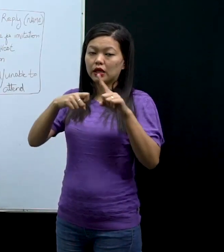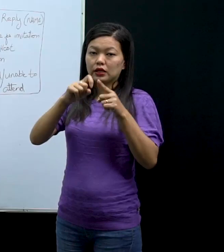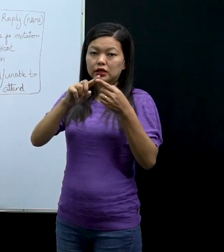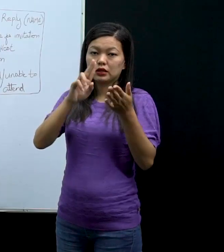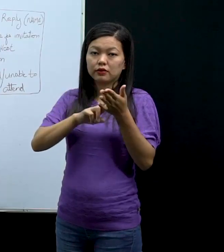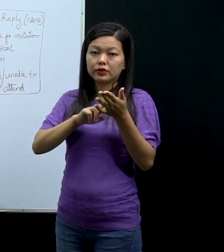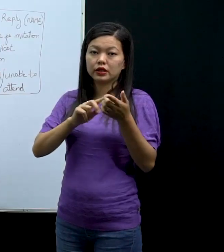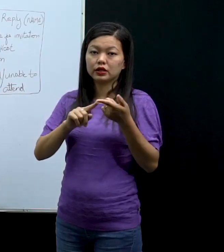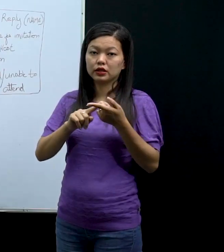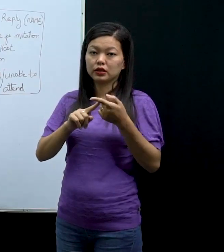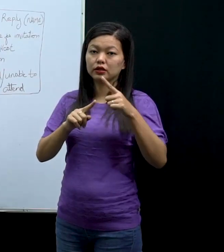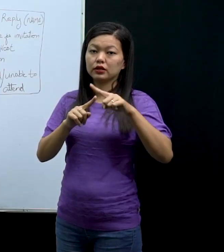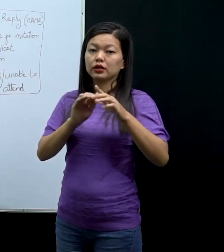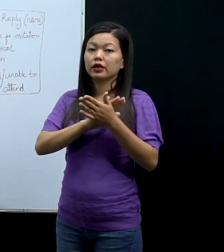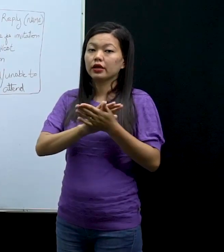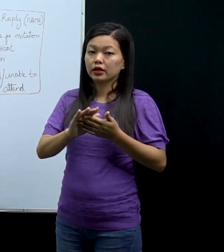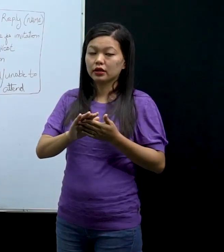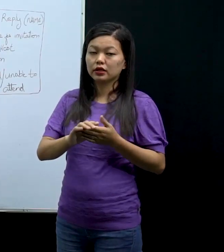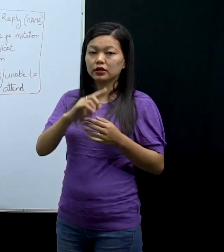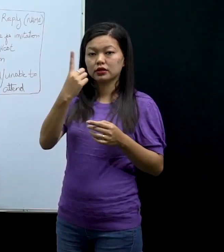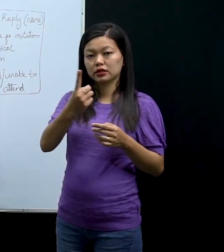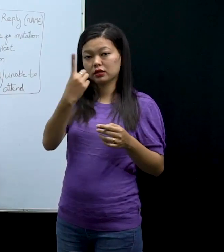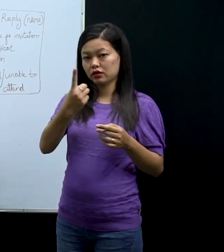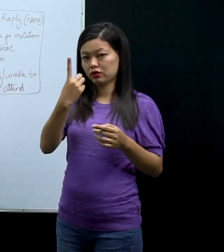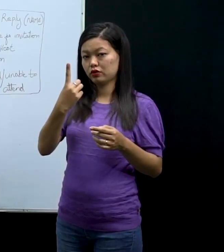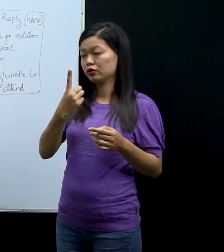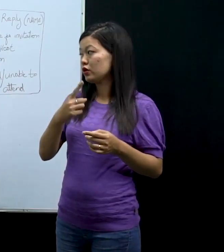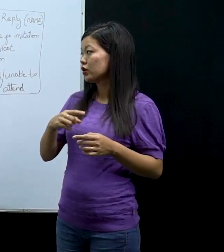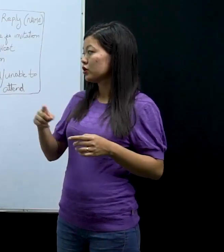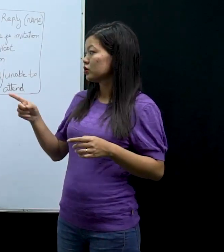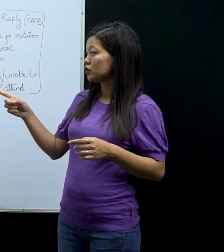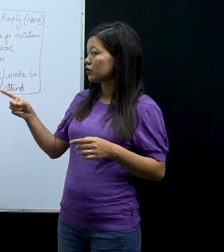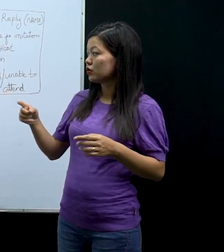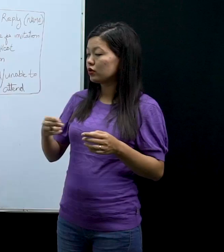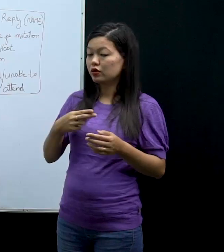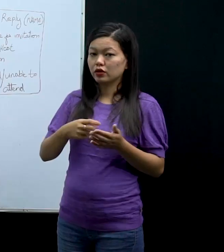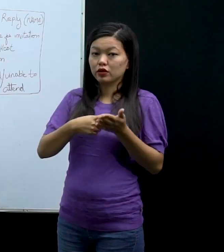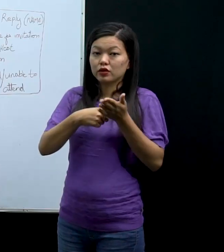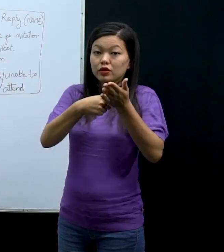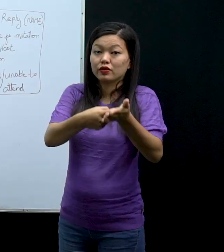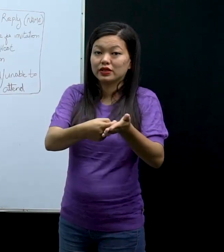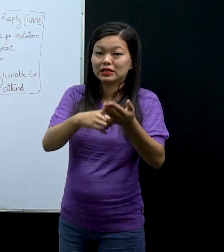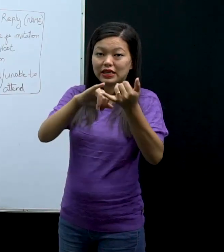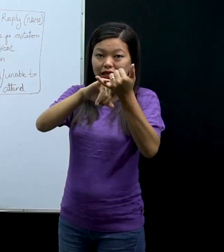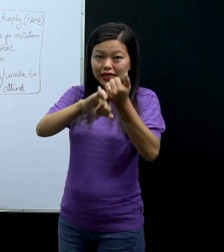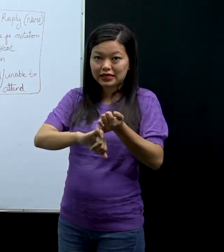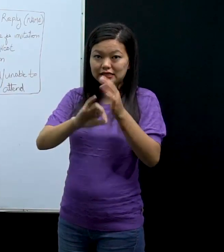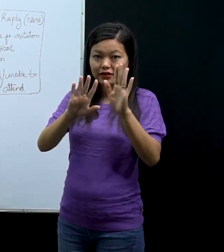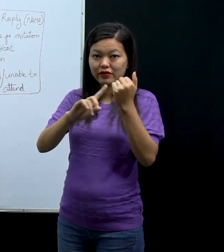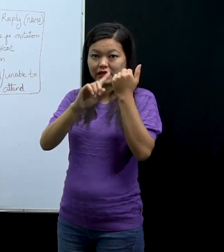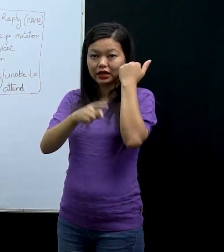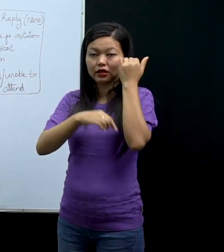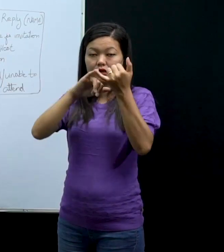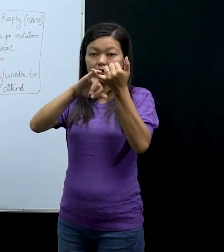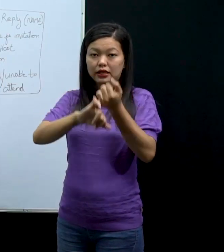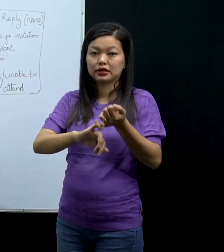I wrote Mr. and Mrs. Kenneth, you cannot add as to the word request again, okay? Mr. Kenneth